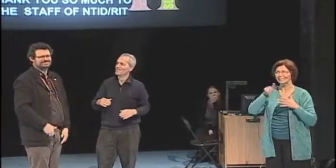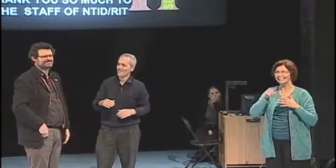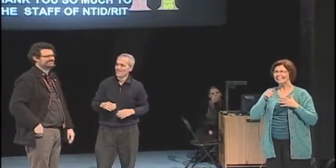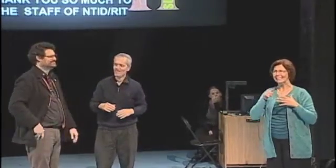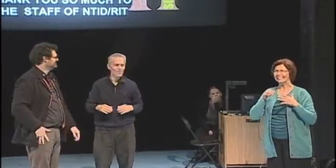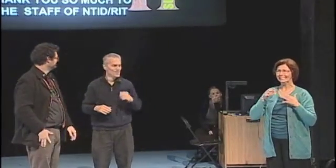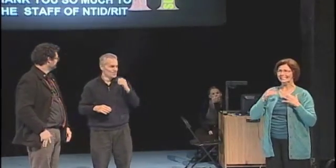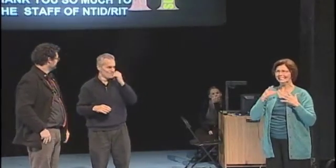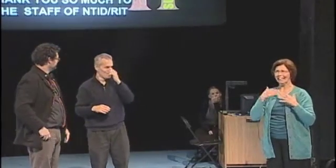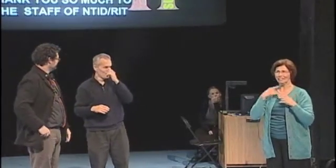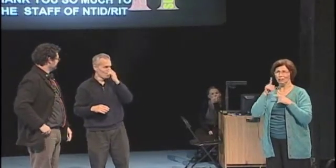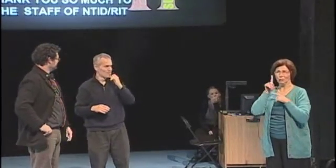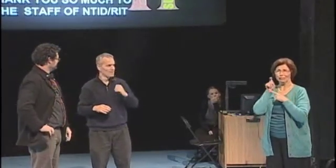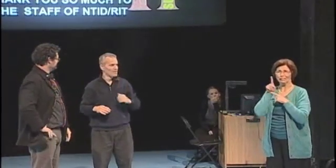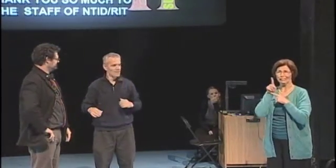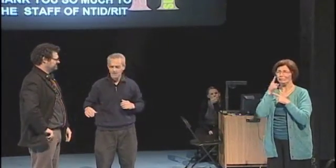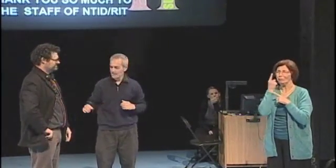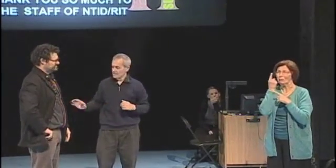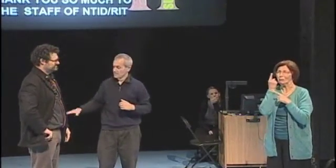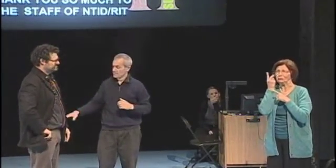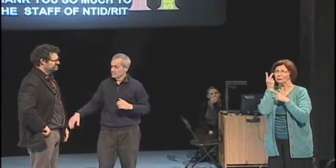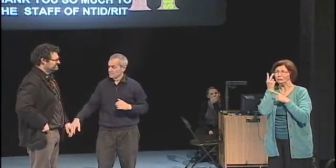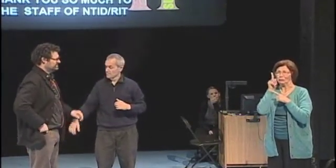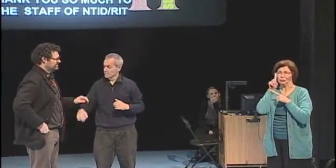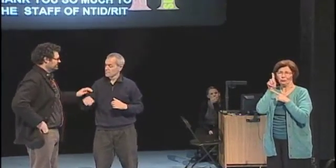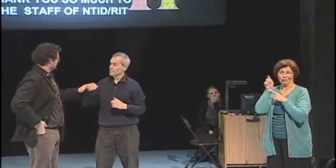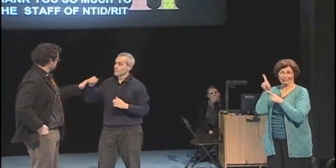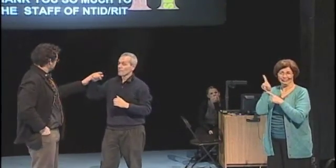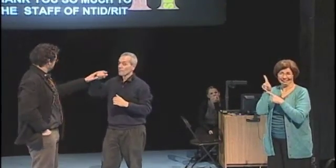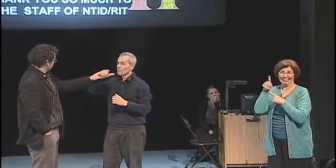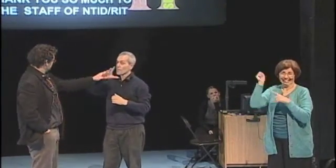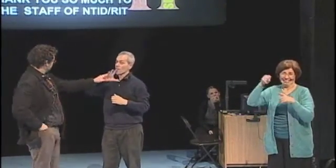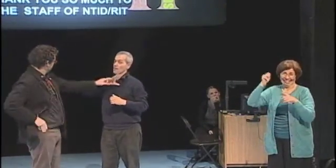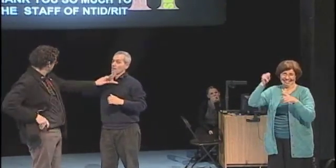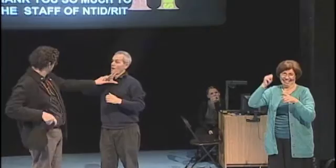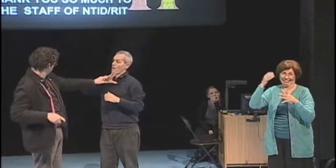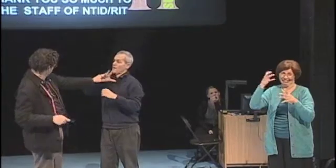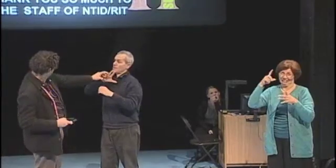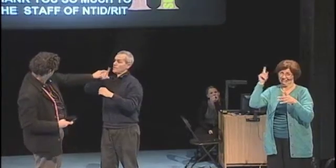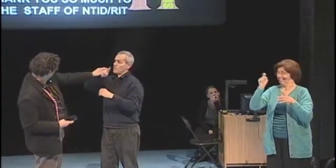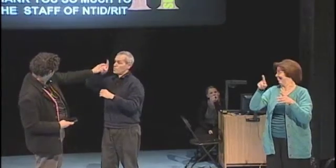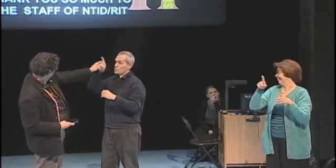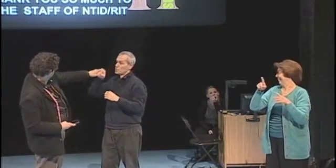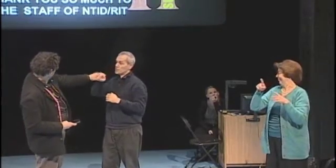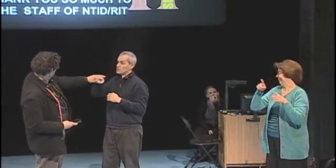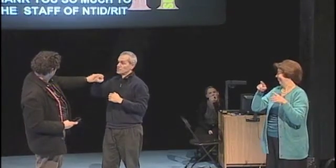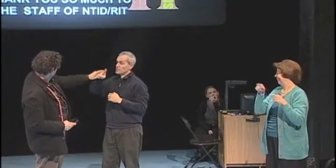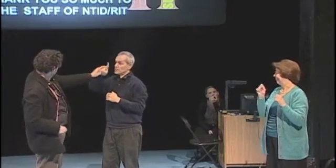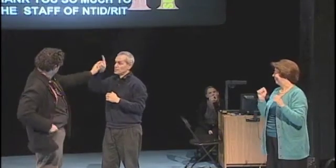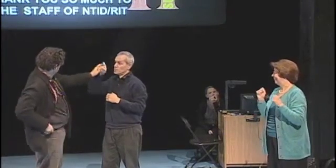I am sure that there are some people who might have a burning question that they would like to speak to Arnaud about.